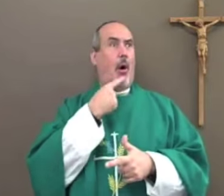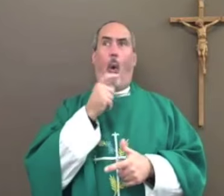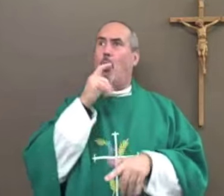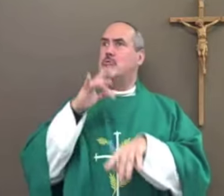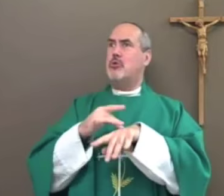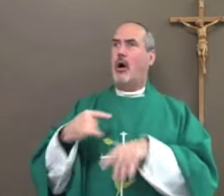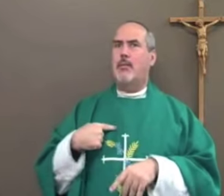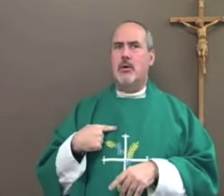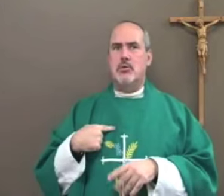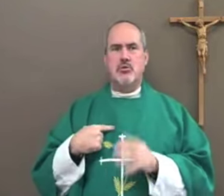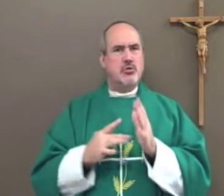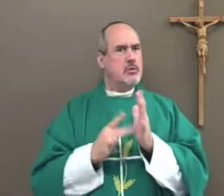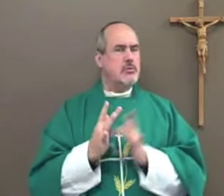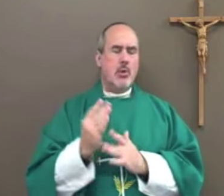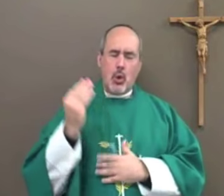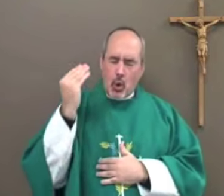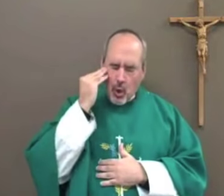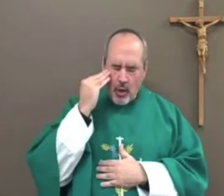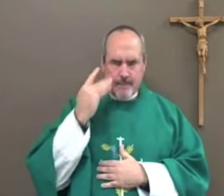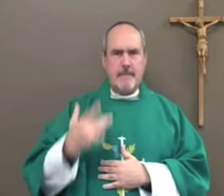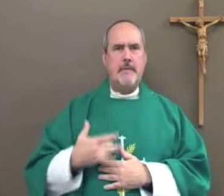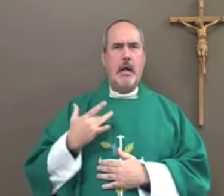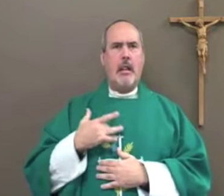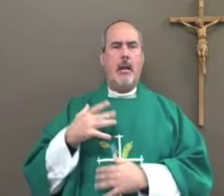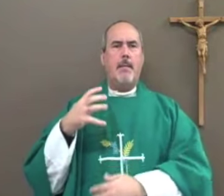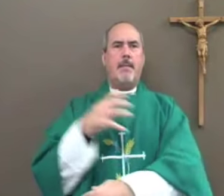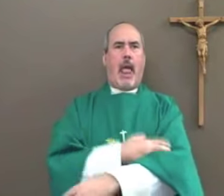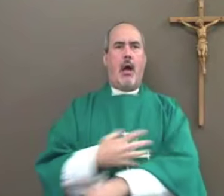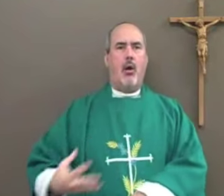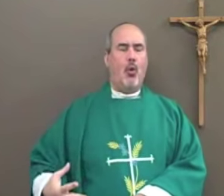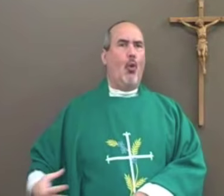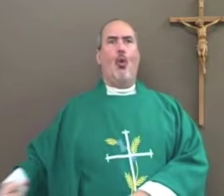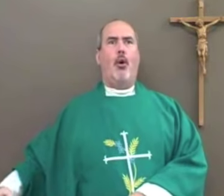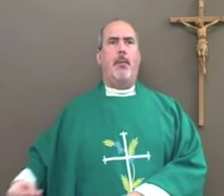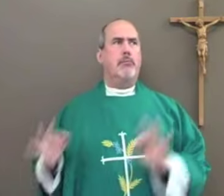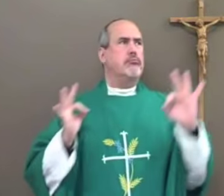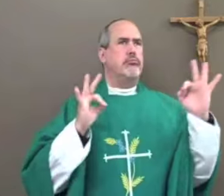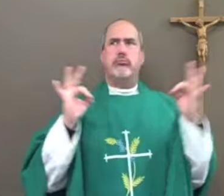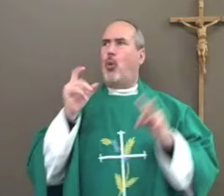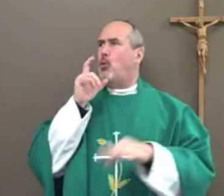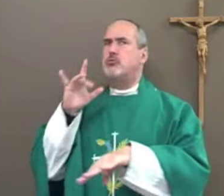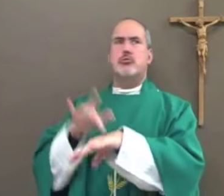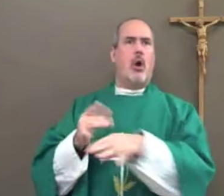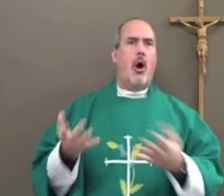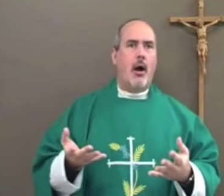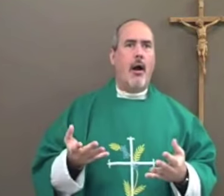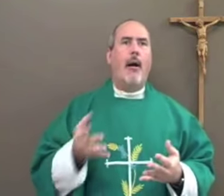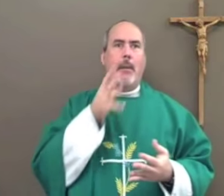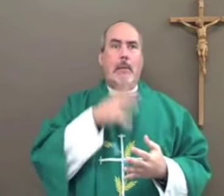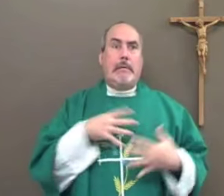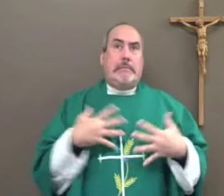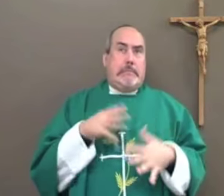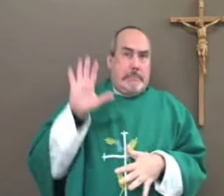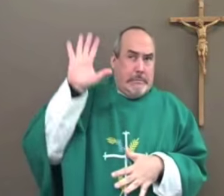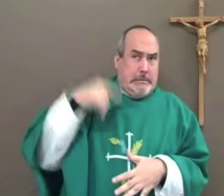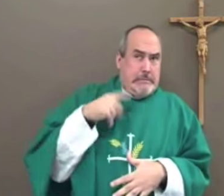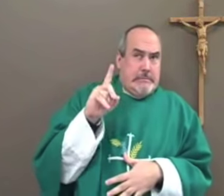because everyone was trying to get at him, but Jesus knew that someone had touched him. He felt the power go into them.